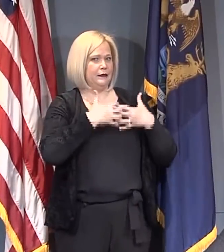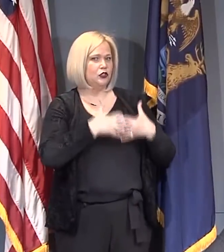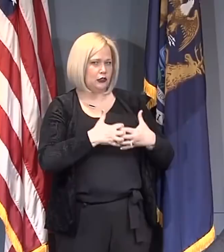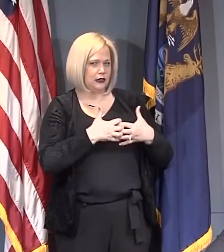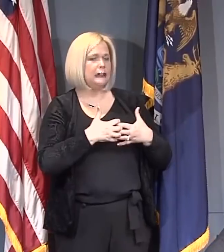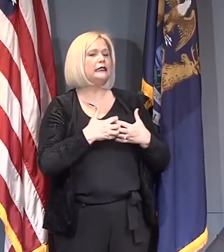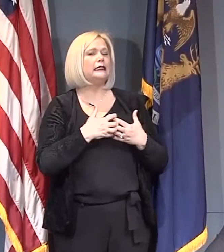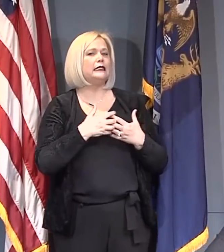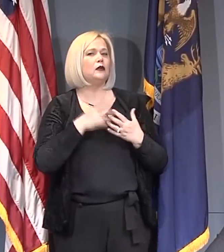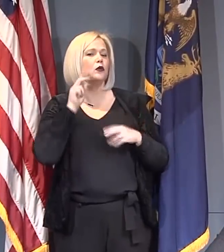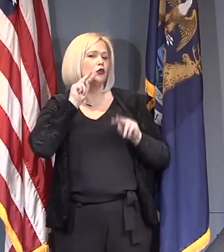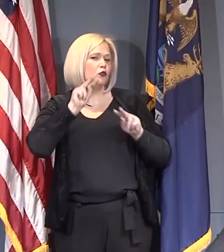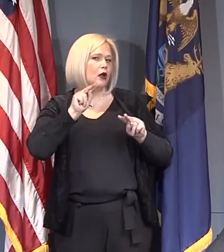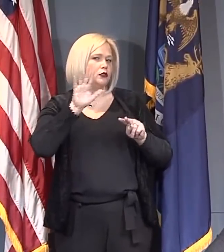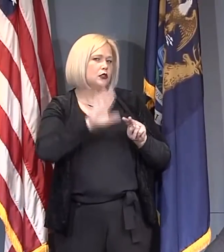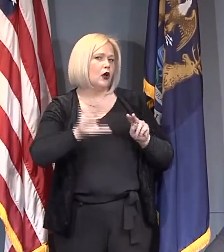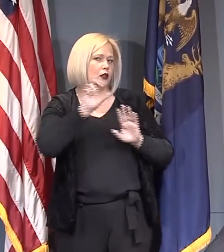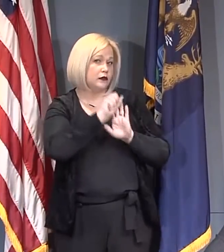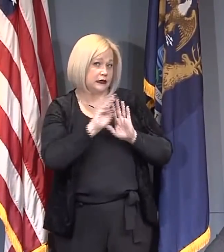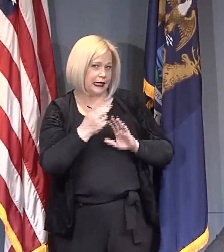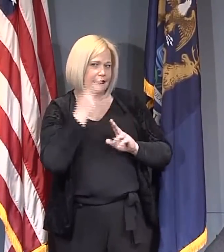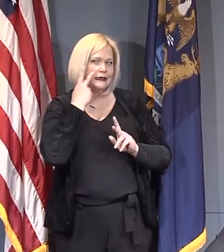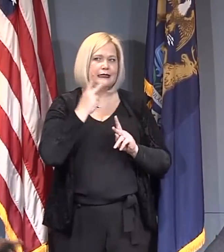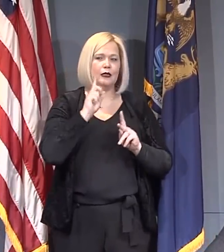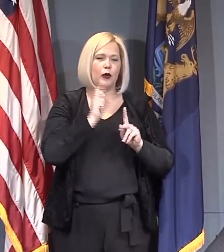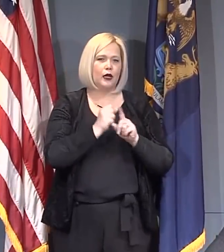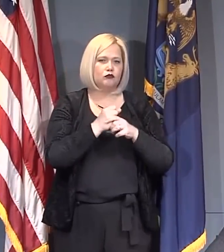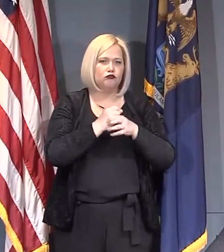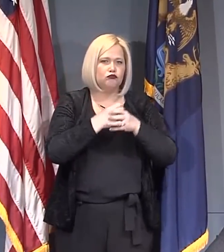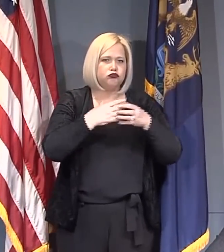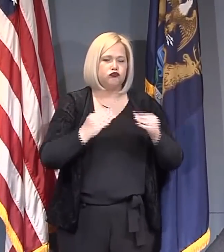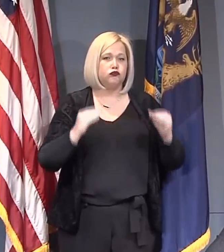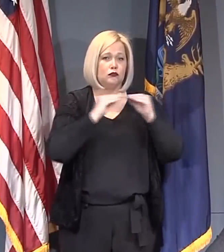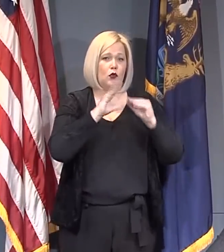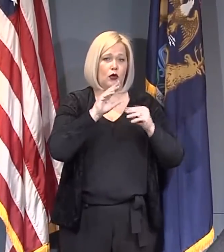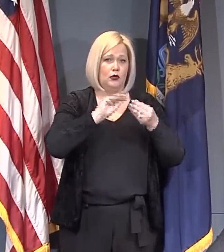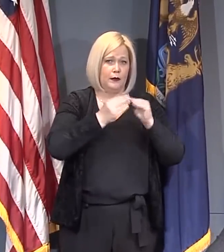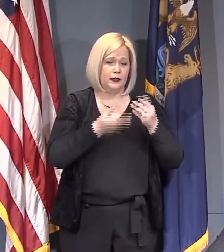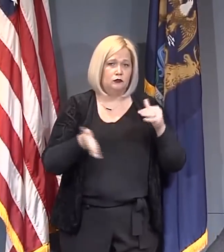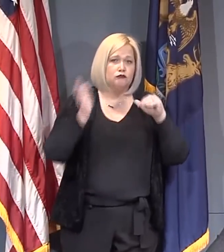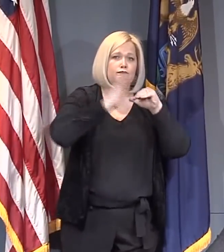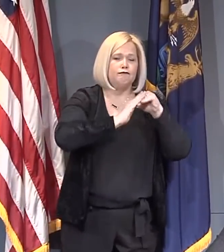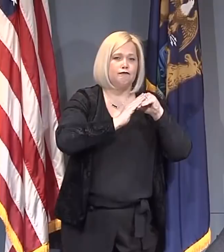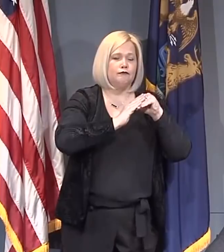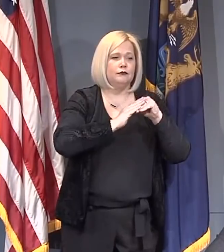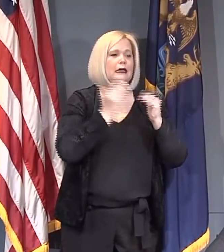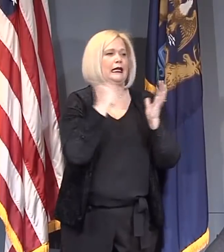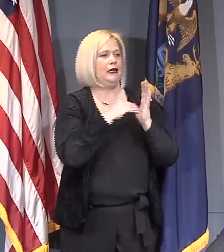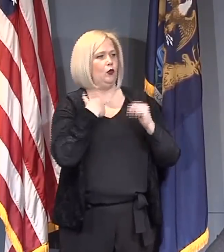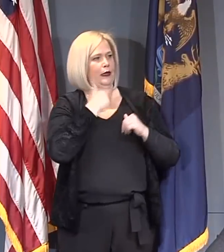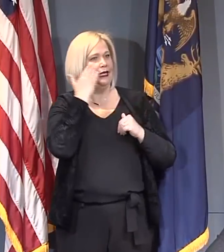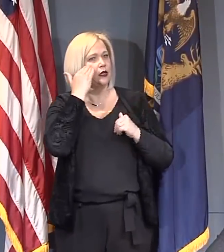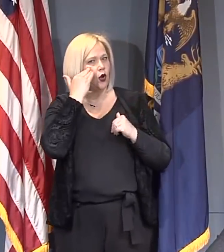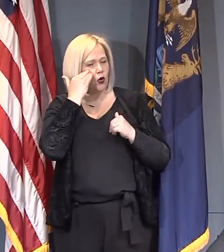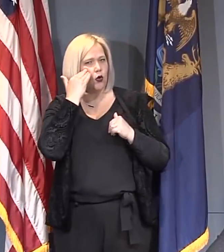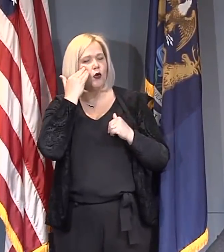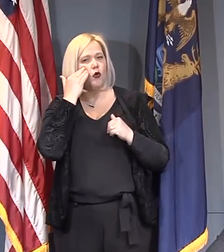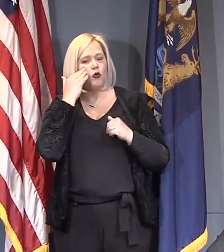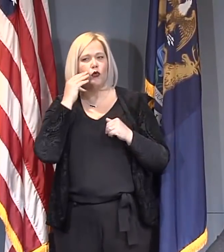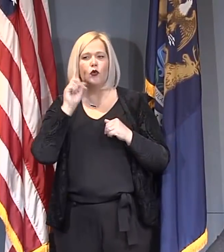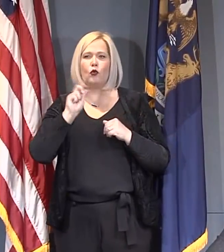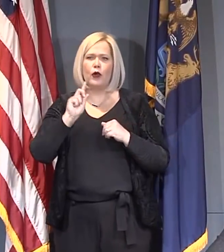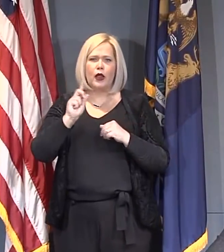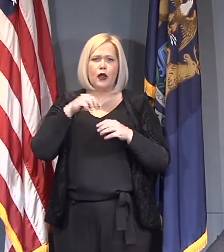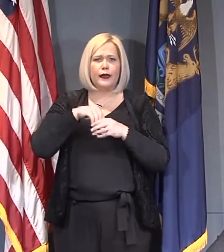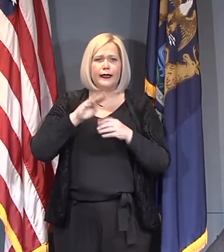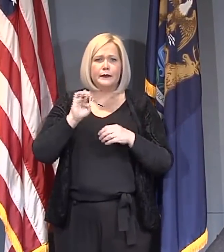the cases are spreading in the state. As I said earlier, we know that the curve is going to look different in different parts